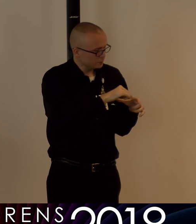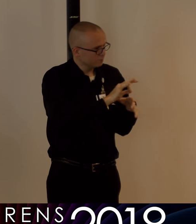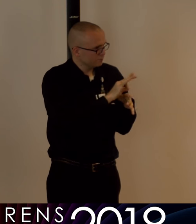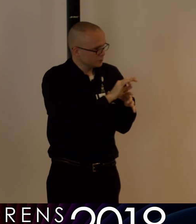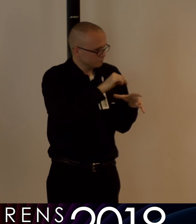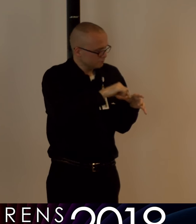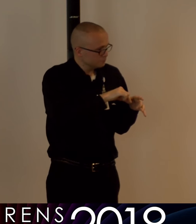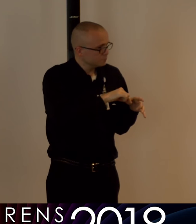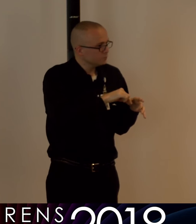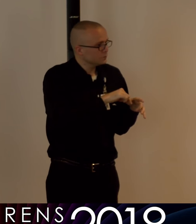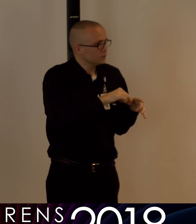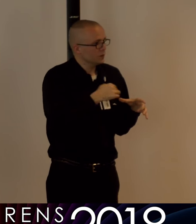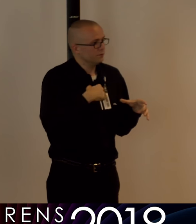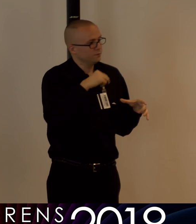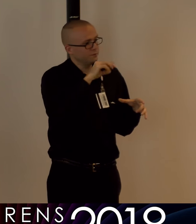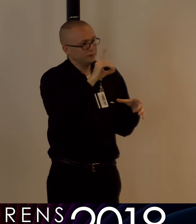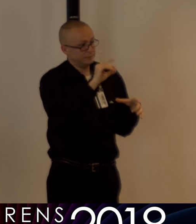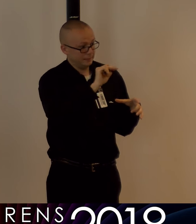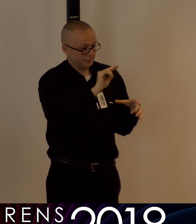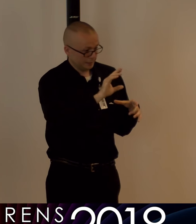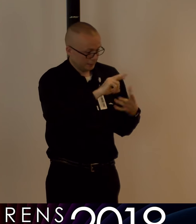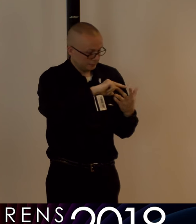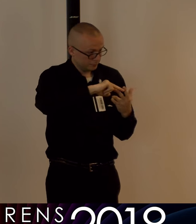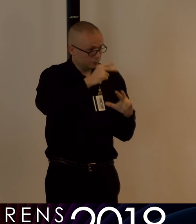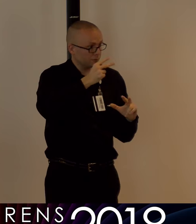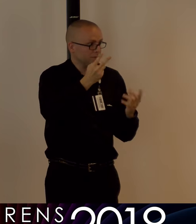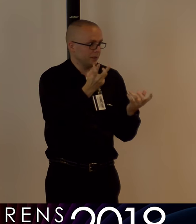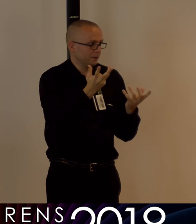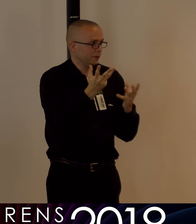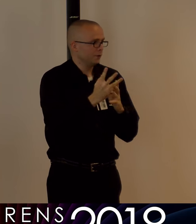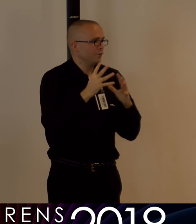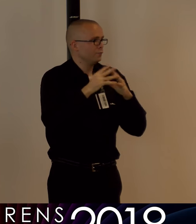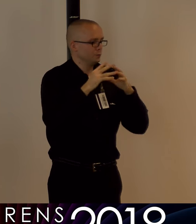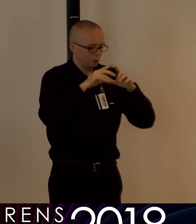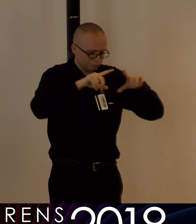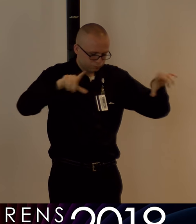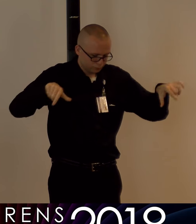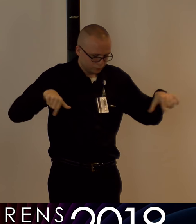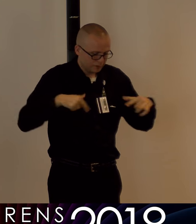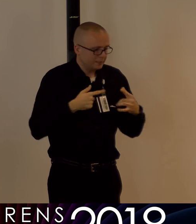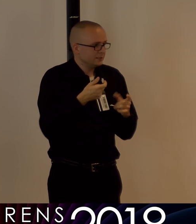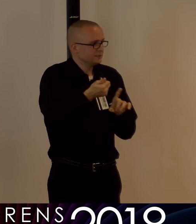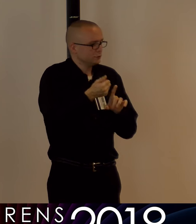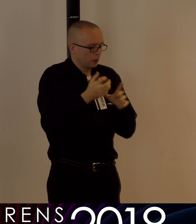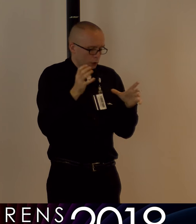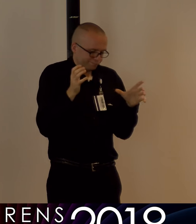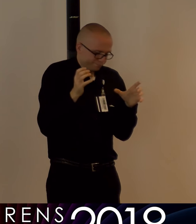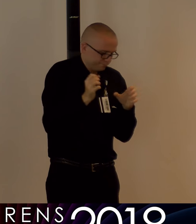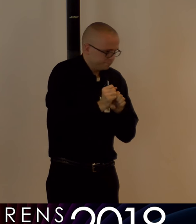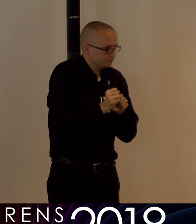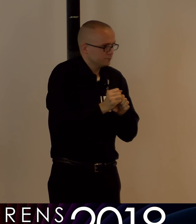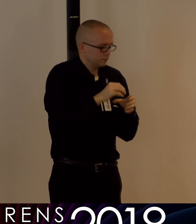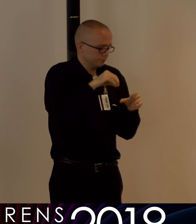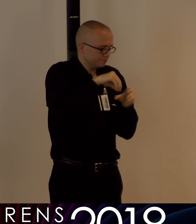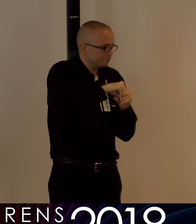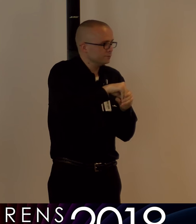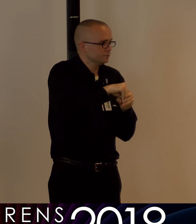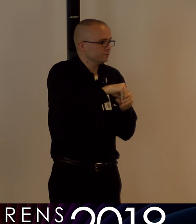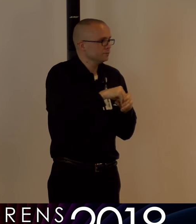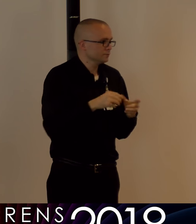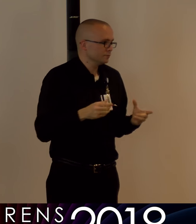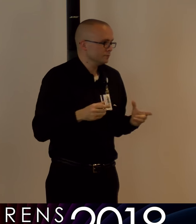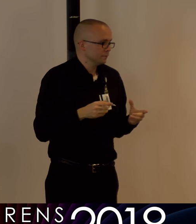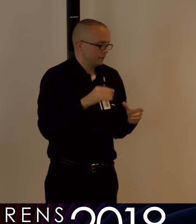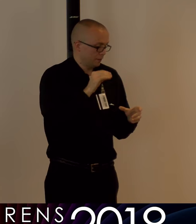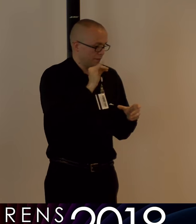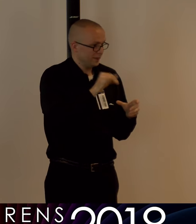you know, DNA which could take the length of a football field that has to be compacted in something the size of a few microns. So